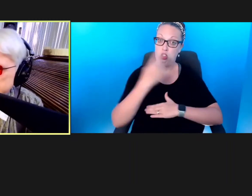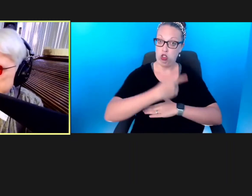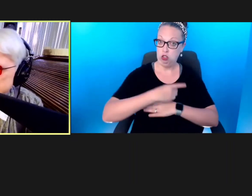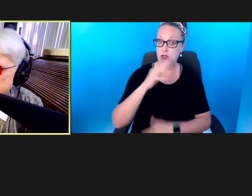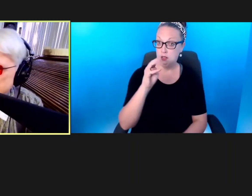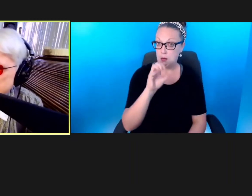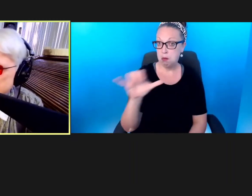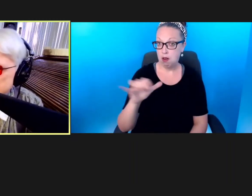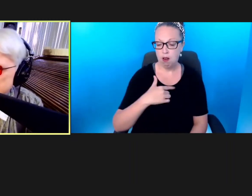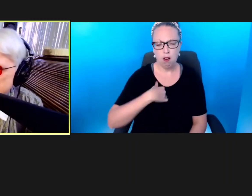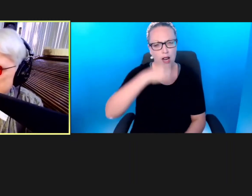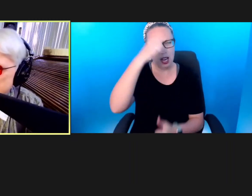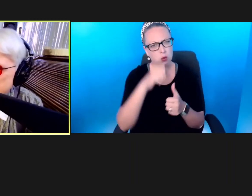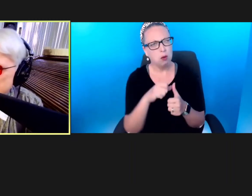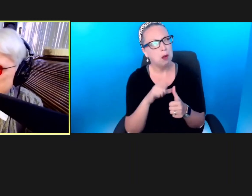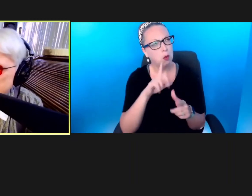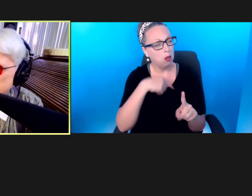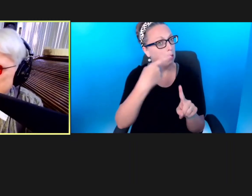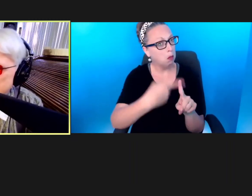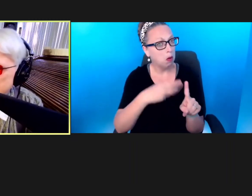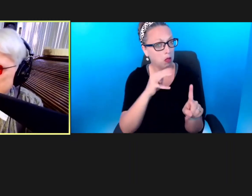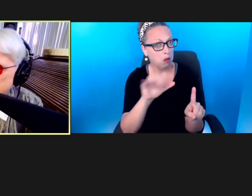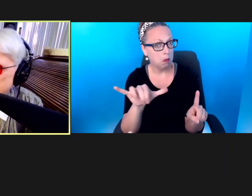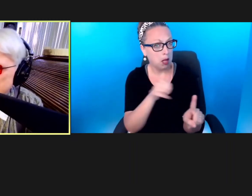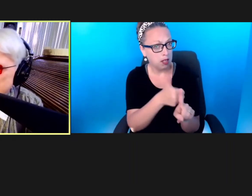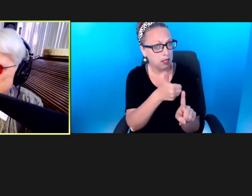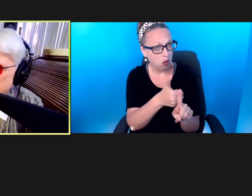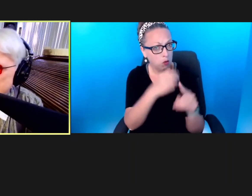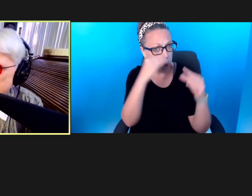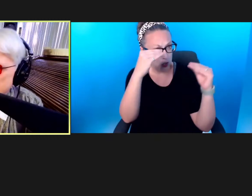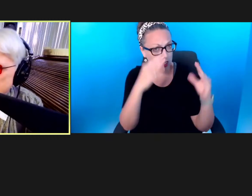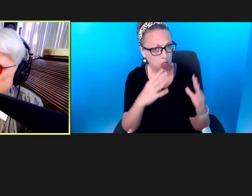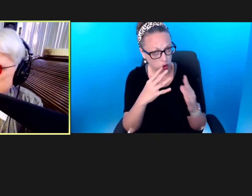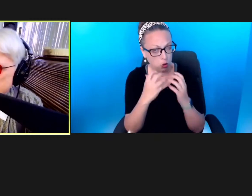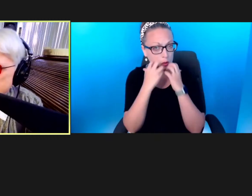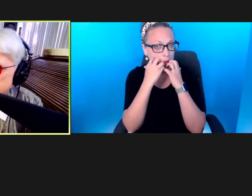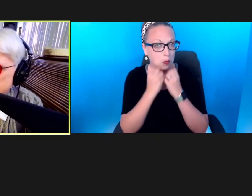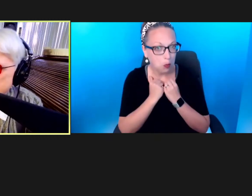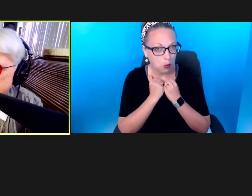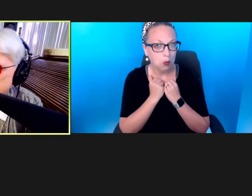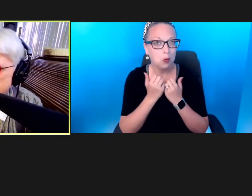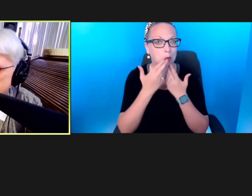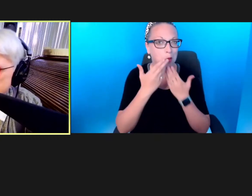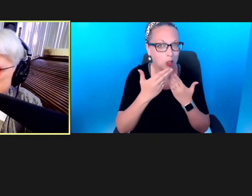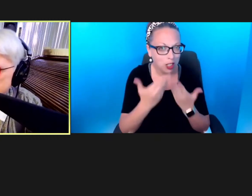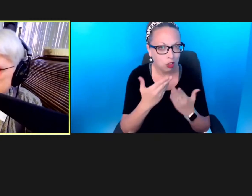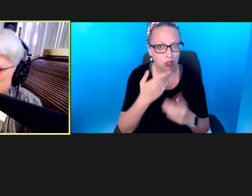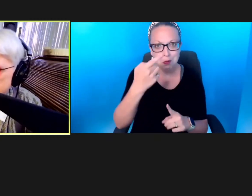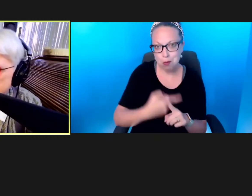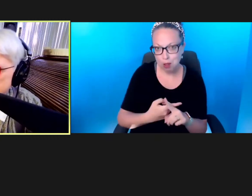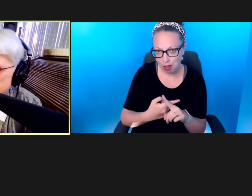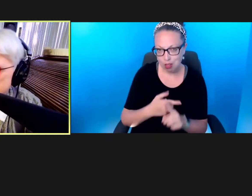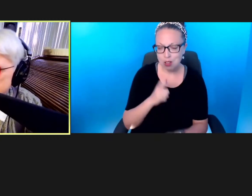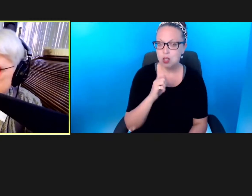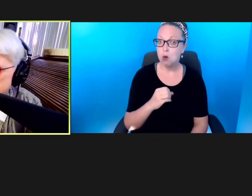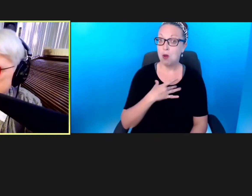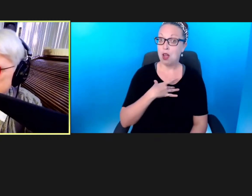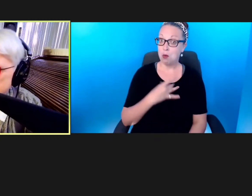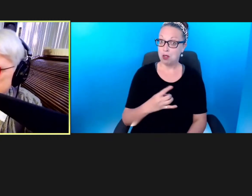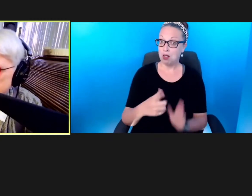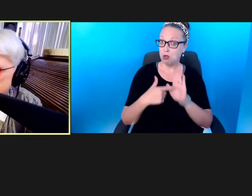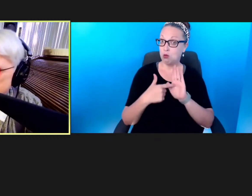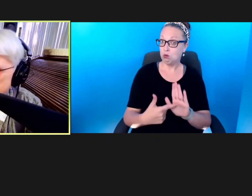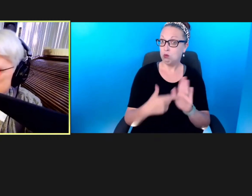can remember the month of May being Teacher Appreciation Month. So I want to highlight some things that you've